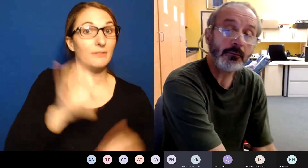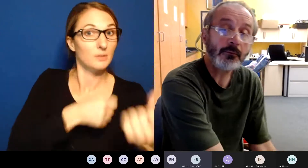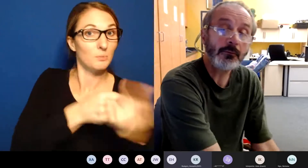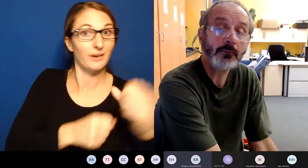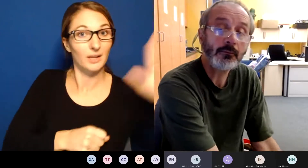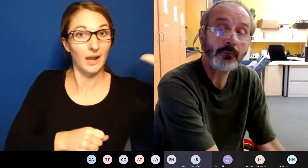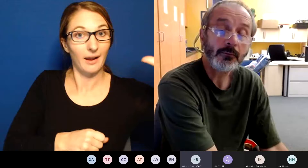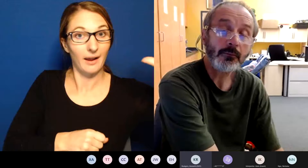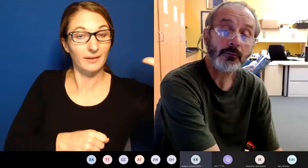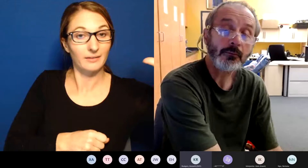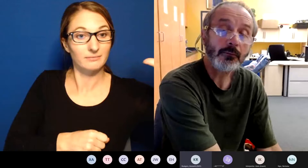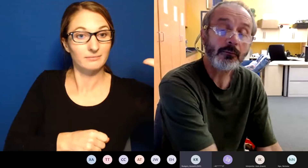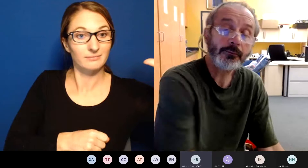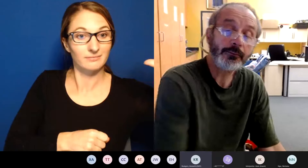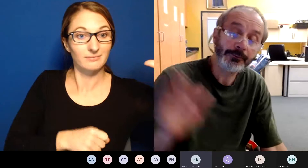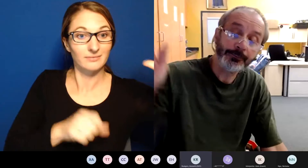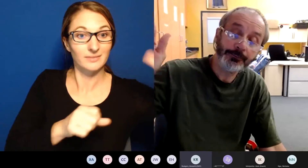Aye.